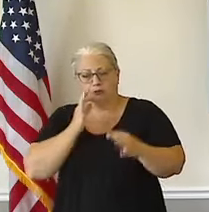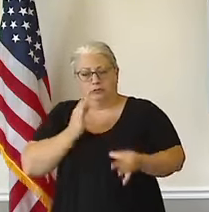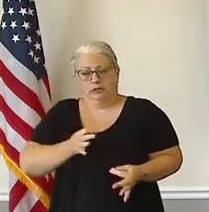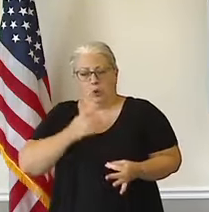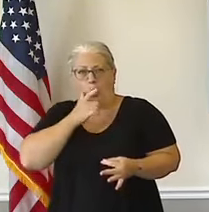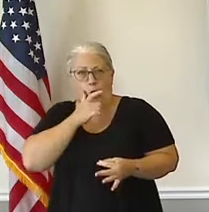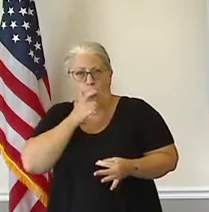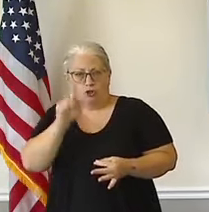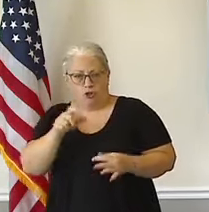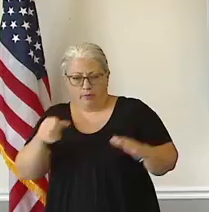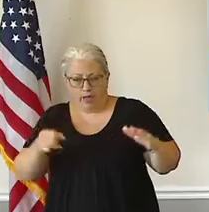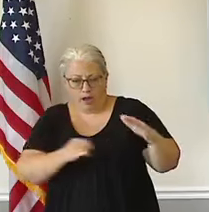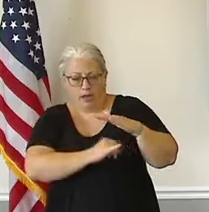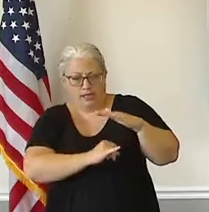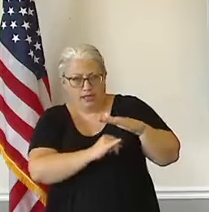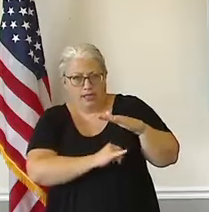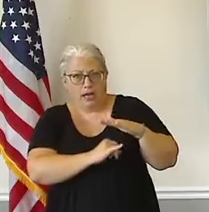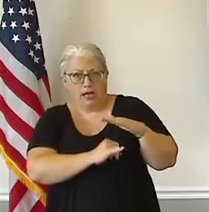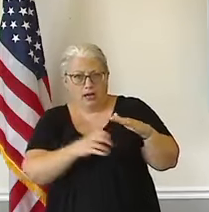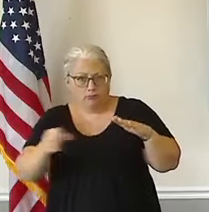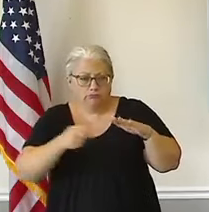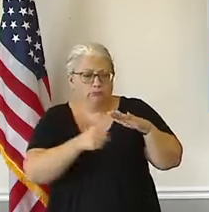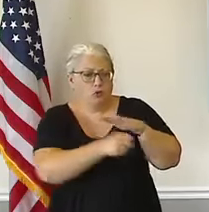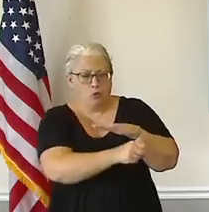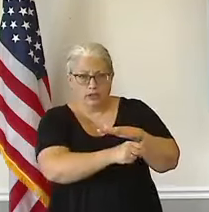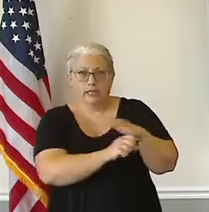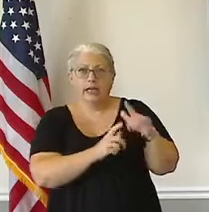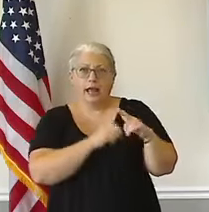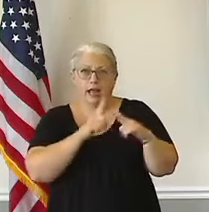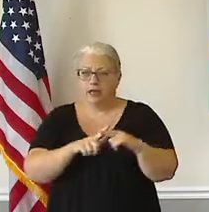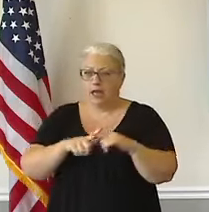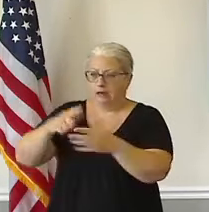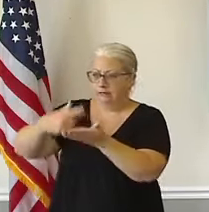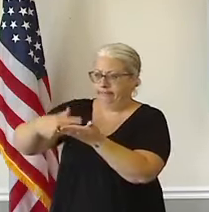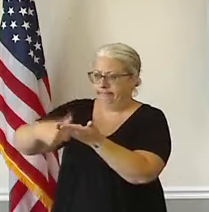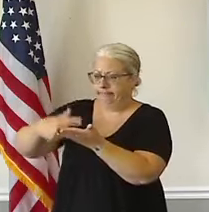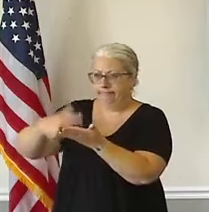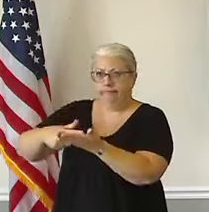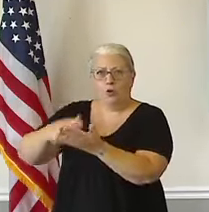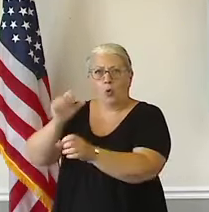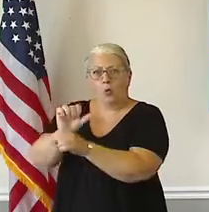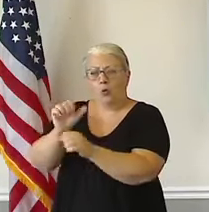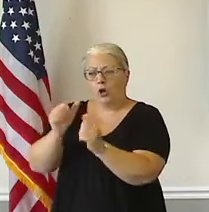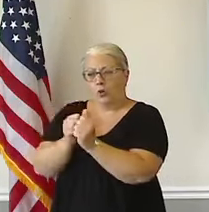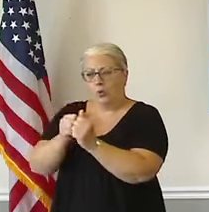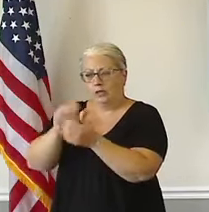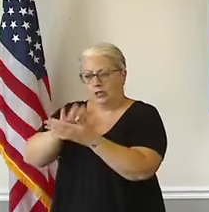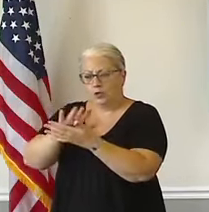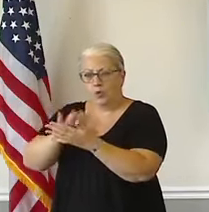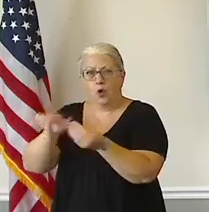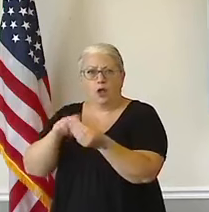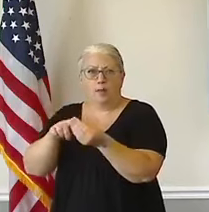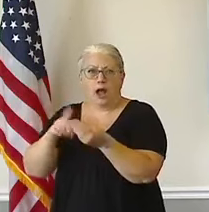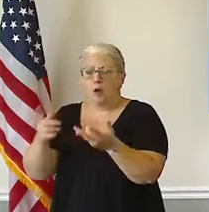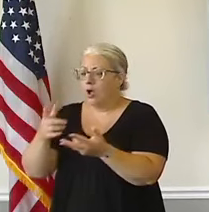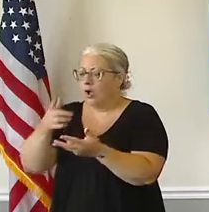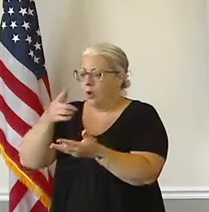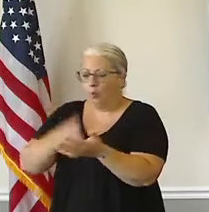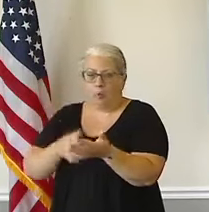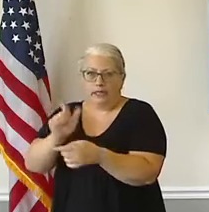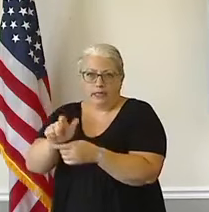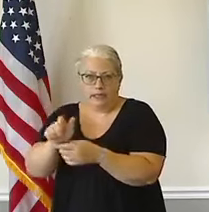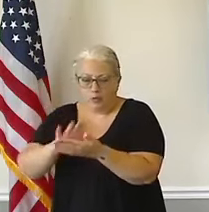to be isolated and quarantined and give the school guidance on how to clean, what needs to be cleaned. It goes beyond